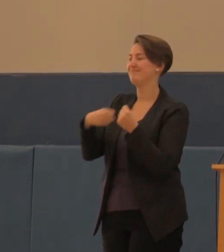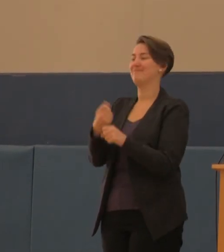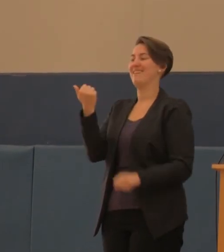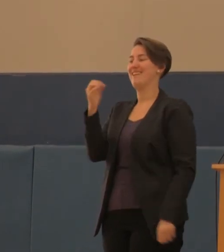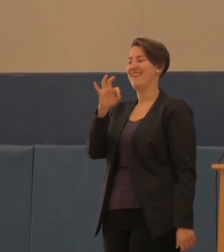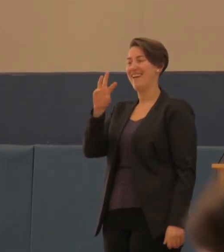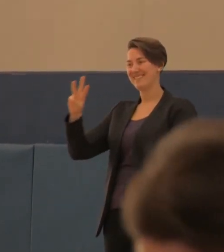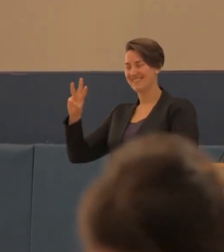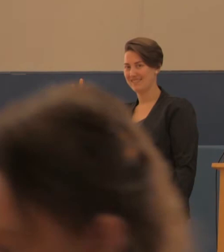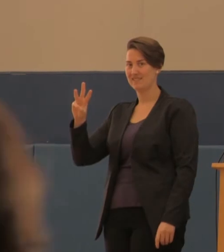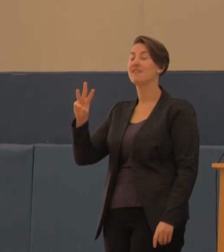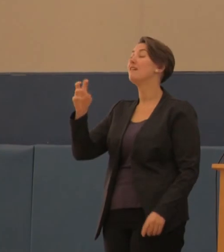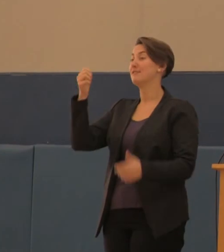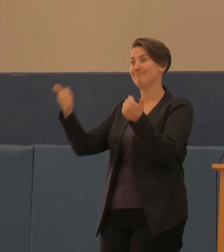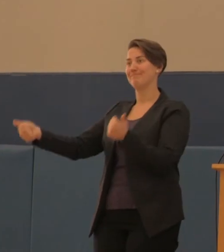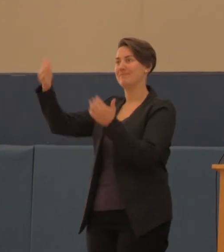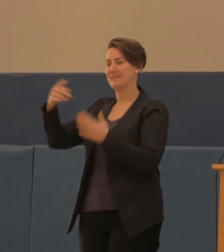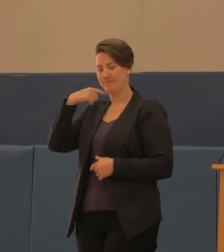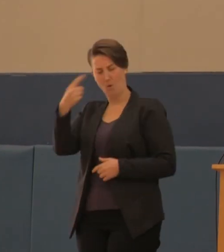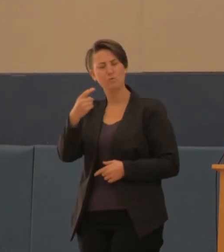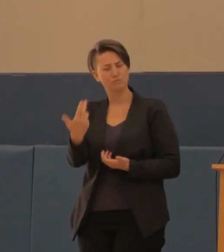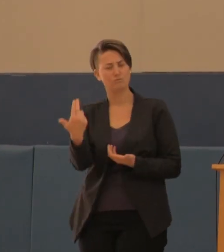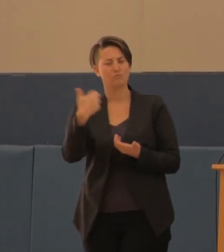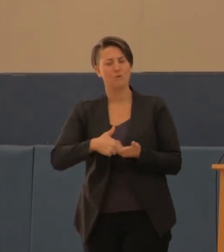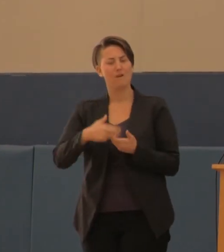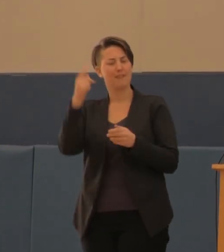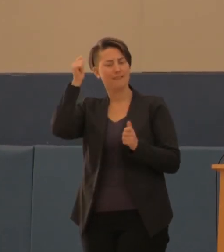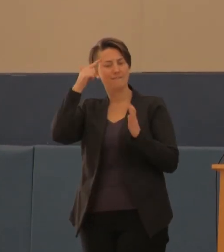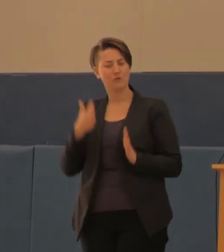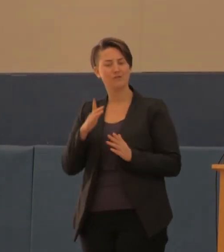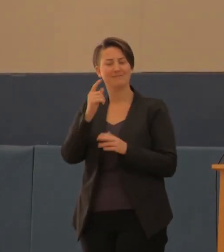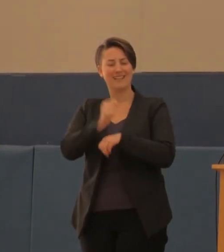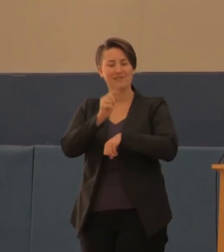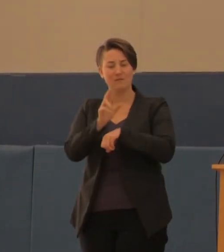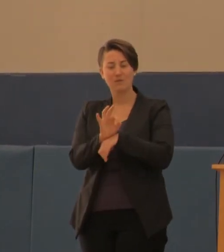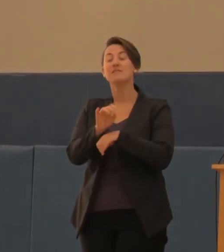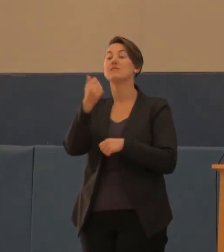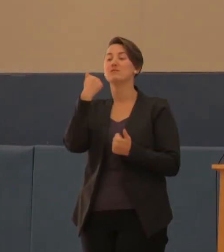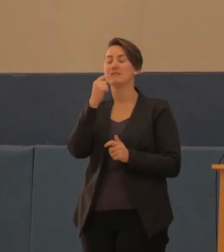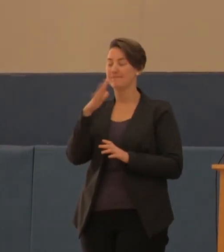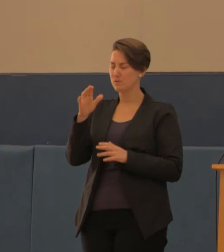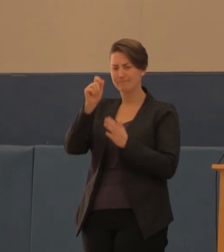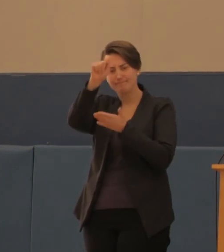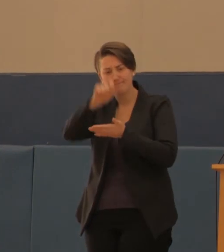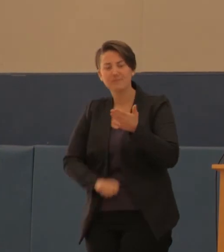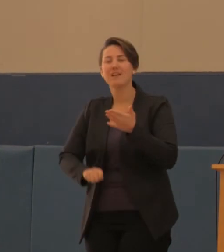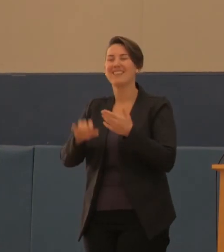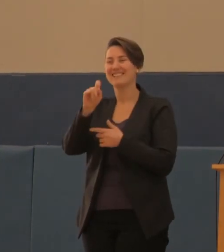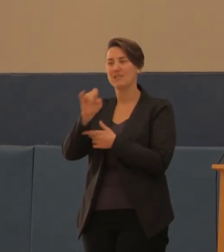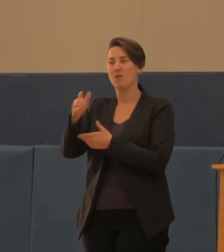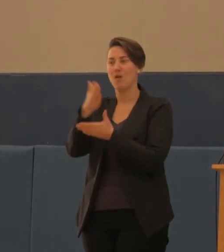of the commissioner, she sat on the governor's task force to draft the Sexual Harassment Training Program for